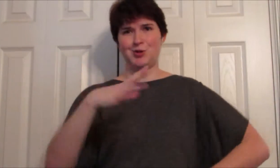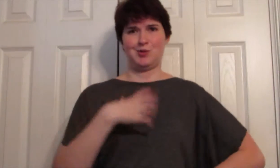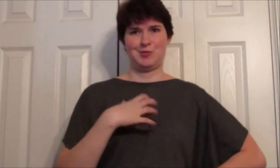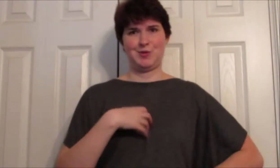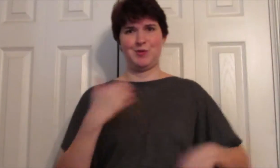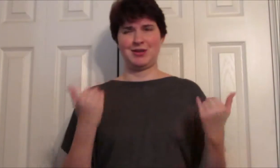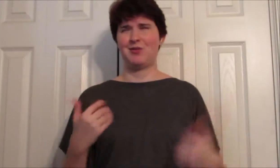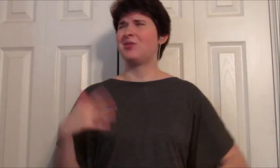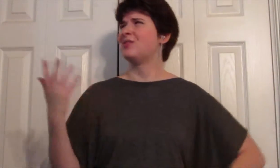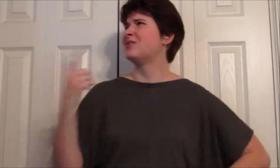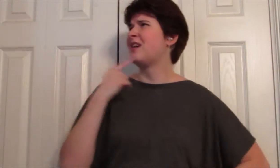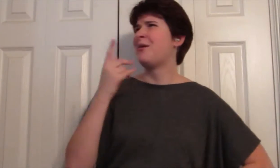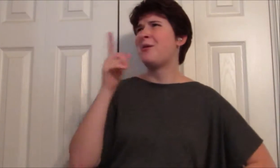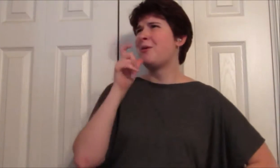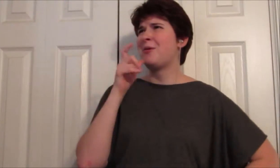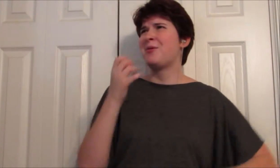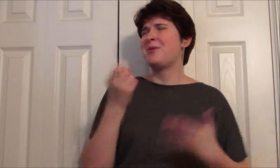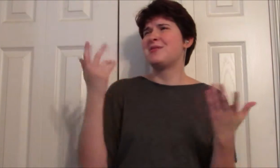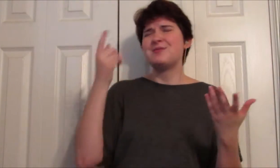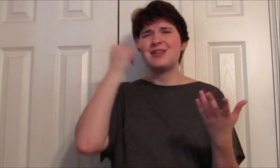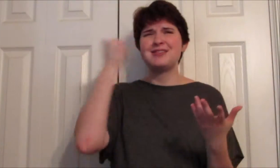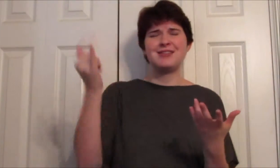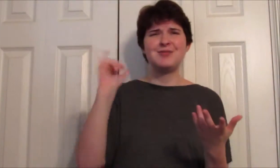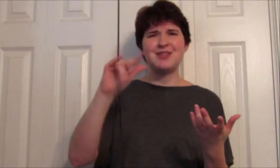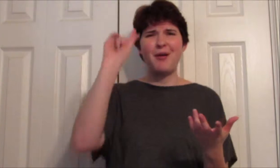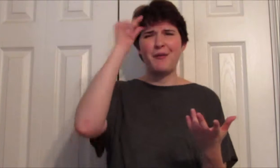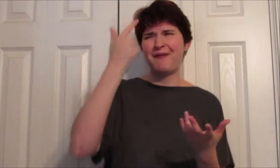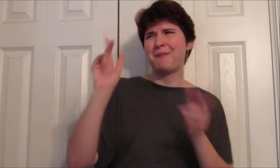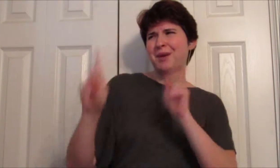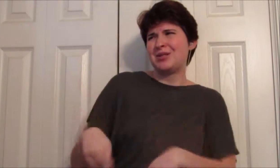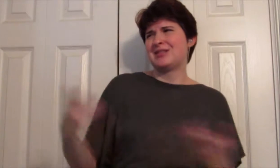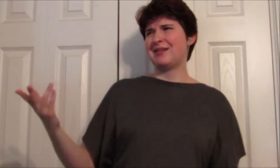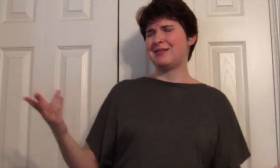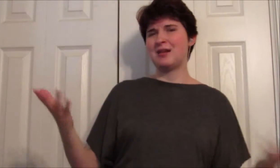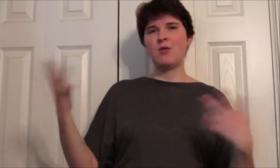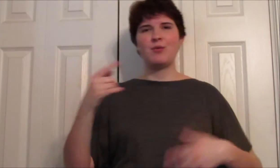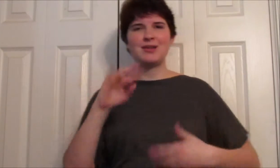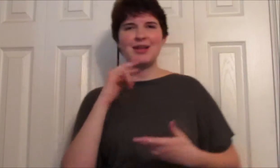saying, what a waste of time. Whose dumb idea was that? What's that tell you already, people?